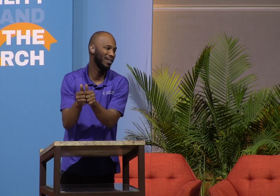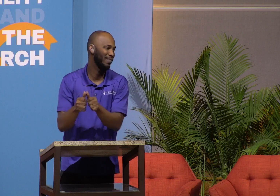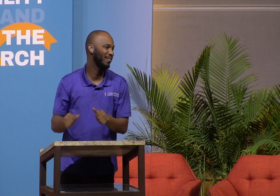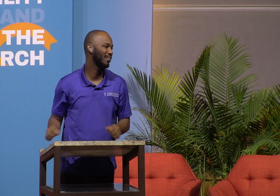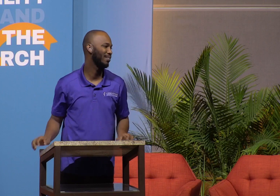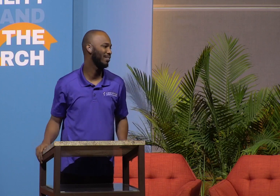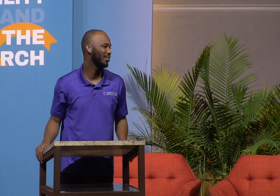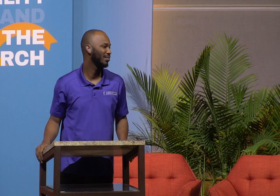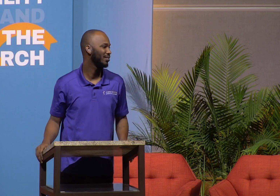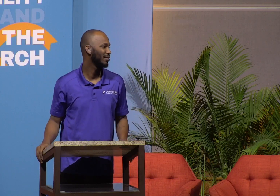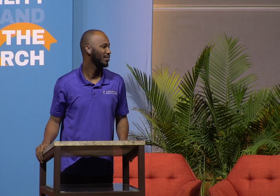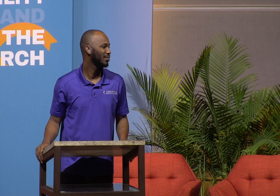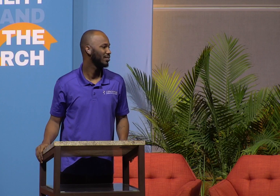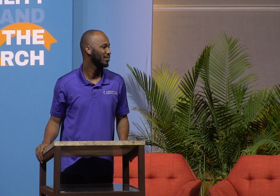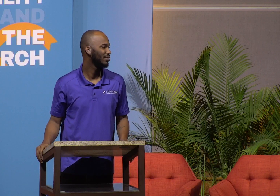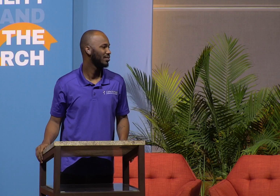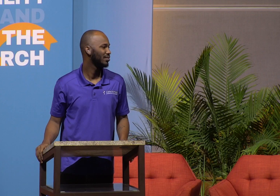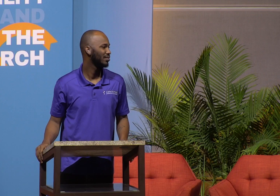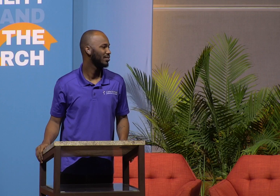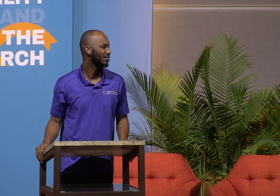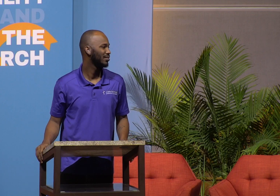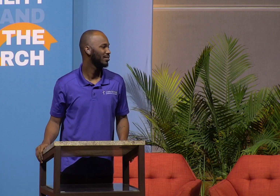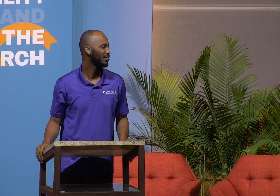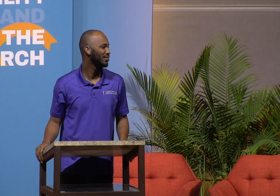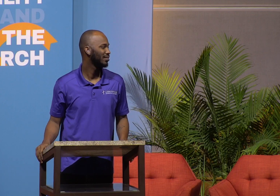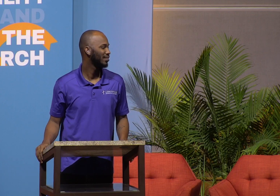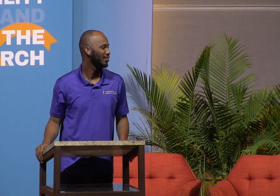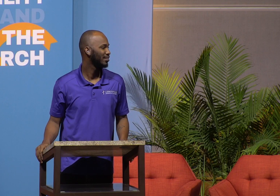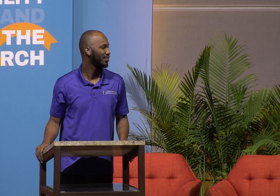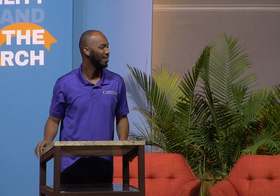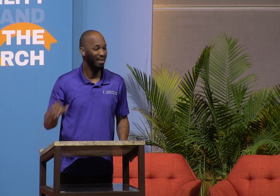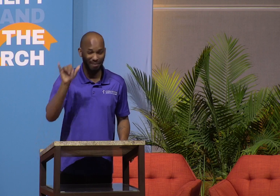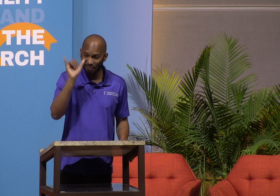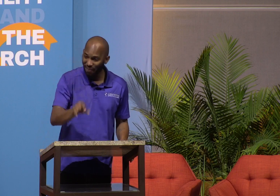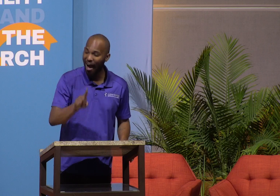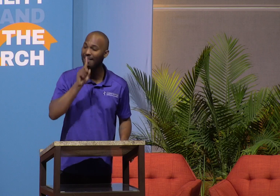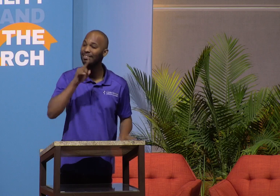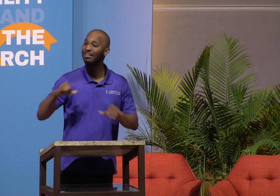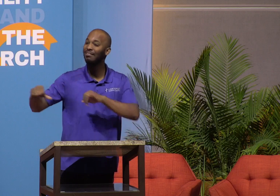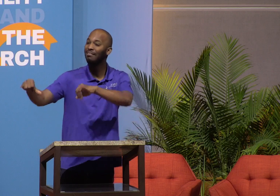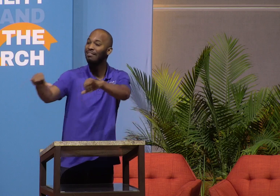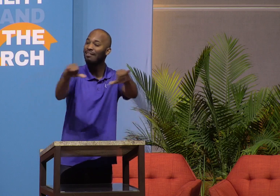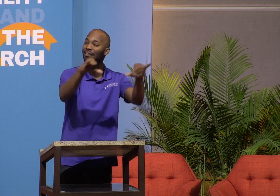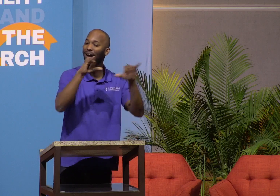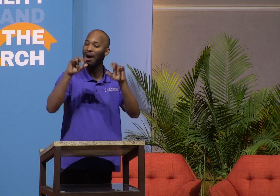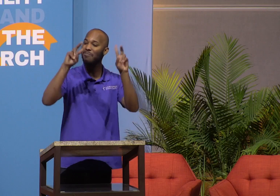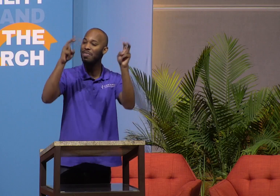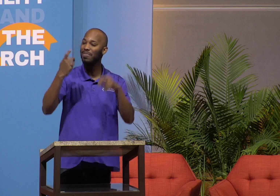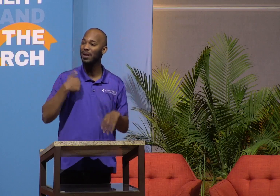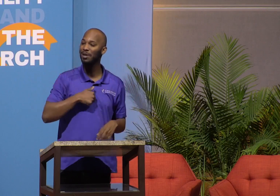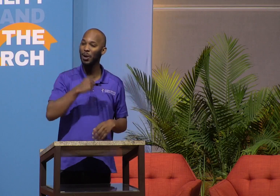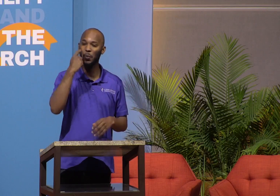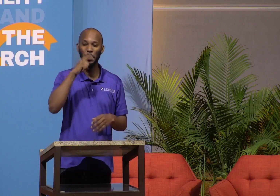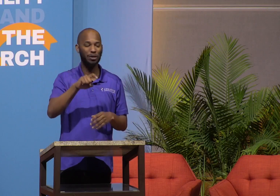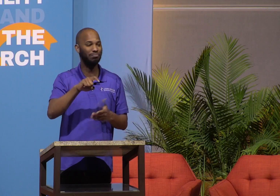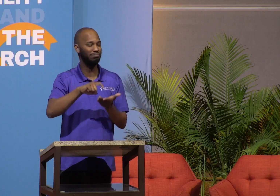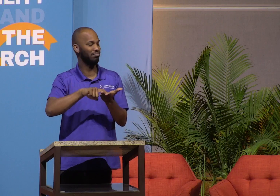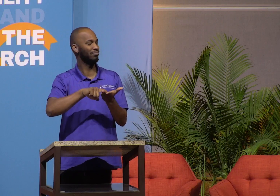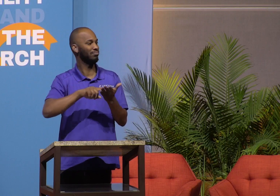do it with the deaf. We need to change that. We're doing it for them to doing it with them.